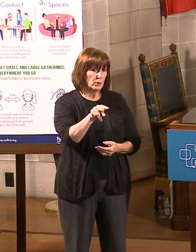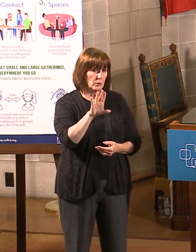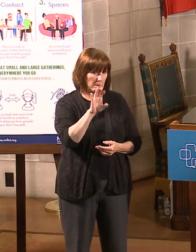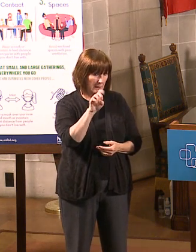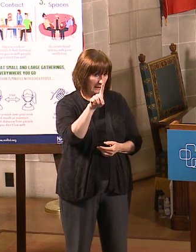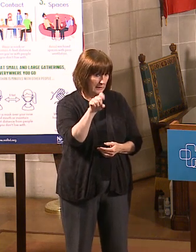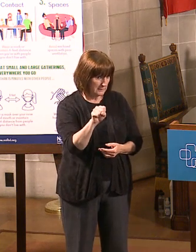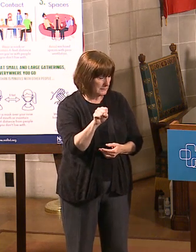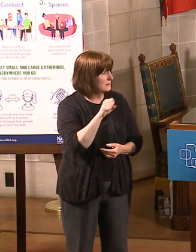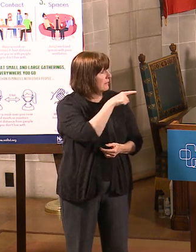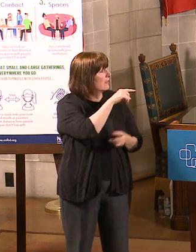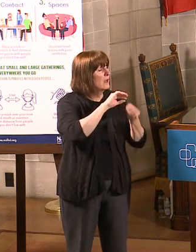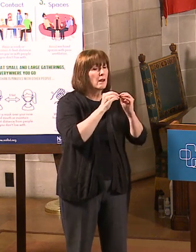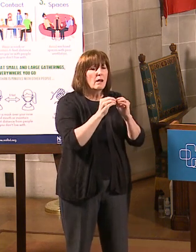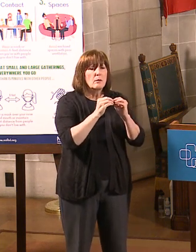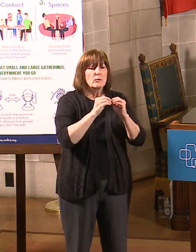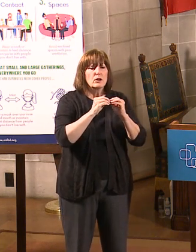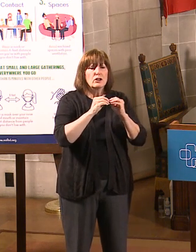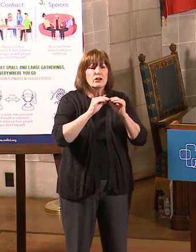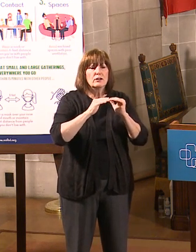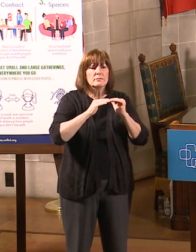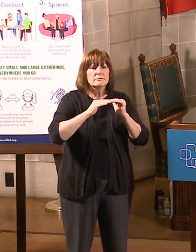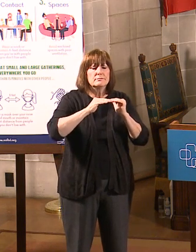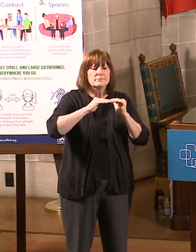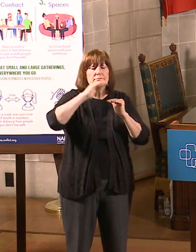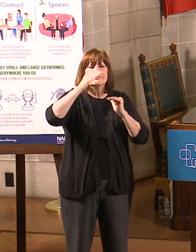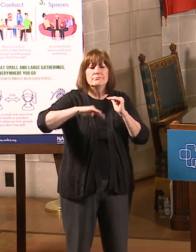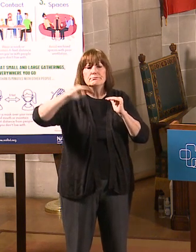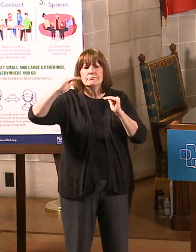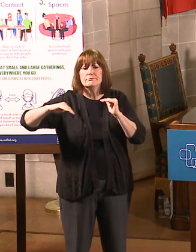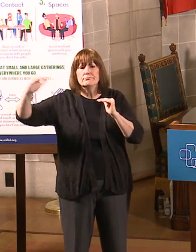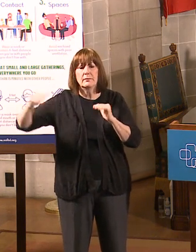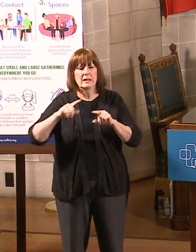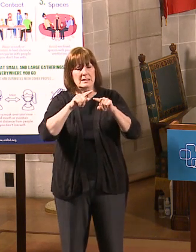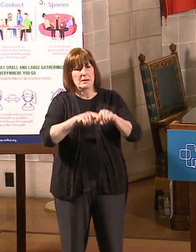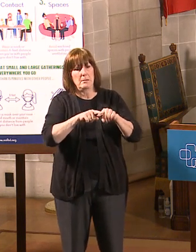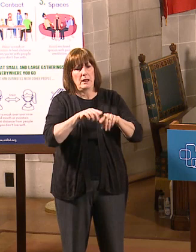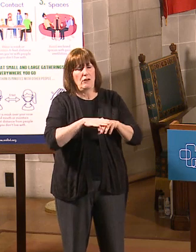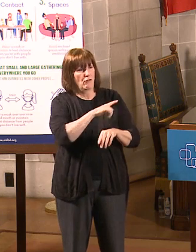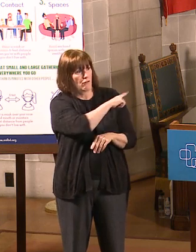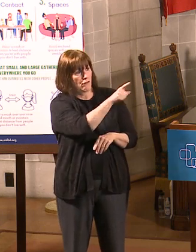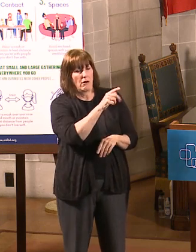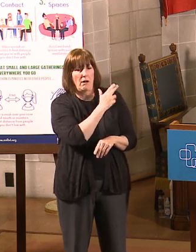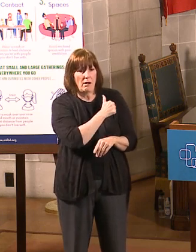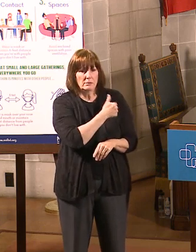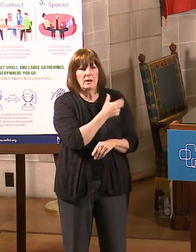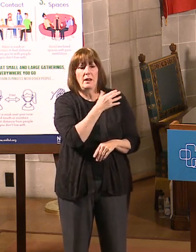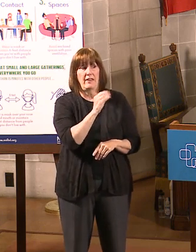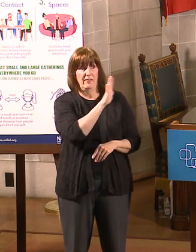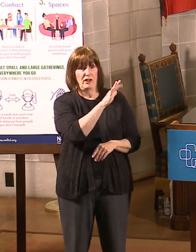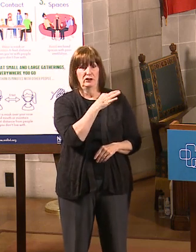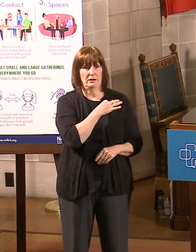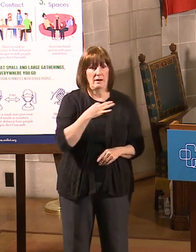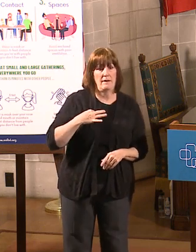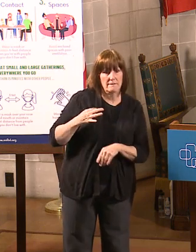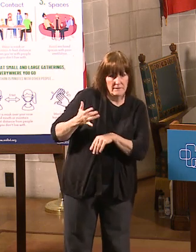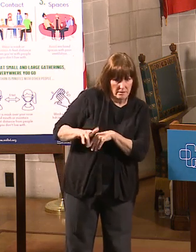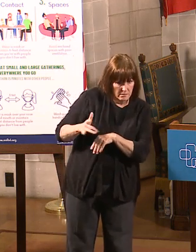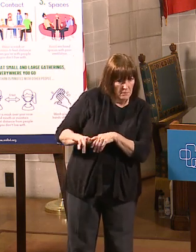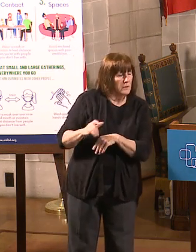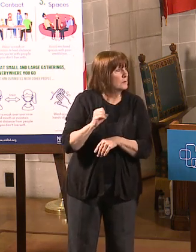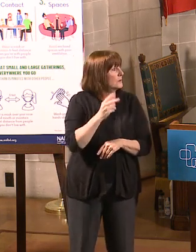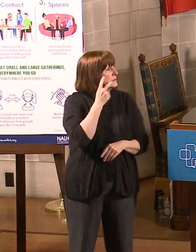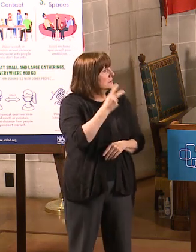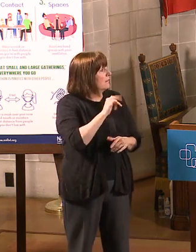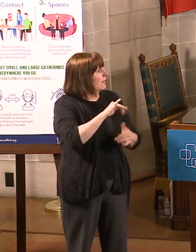does fluctuate based upon hospital staffing. So we can see that number fluctuate. That number could go up or